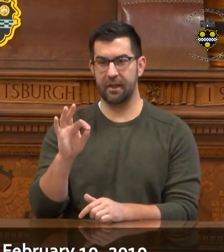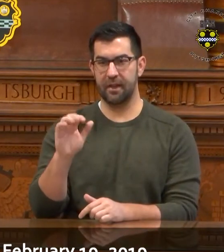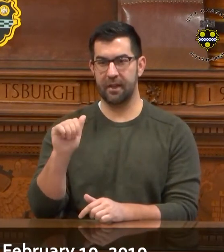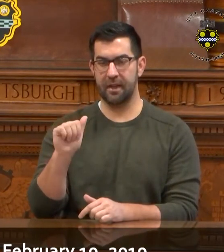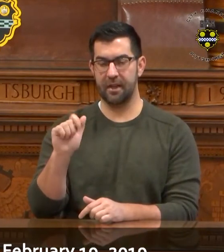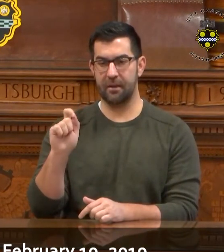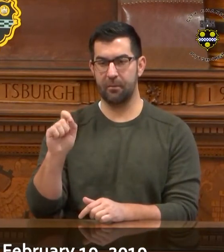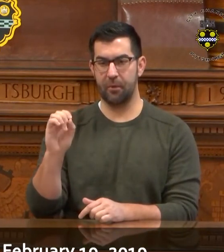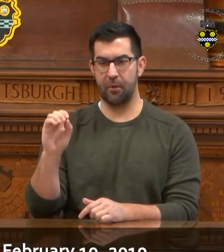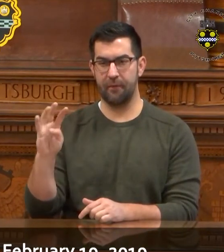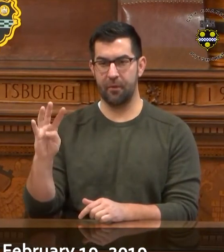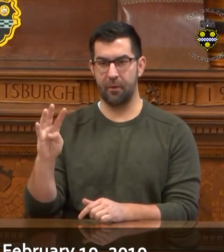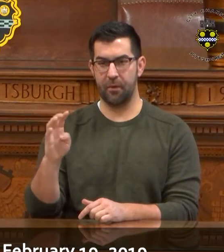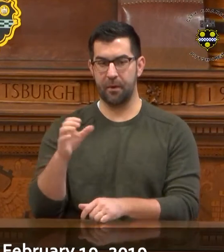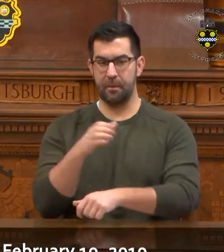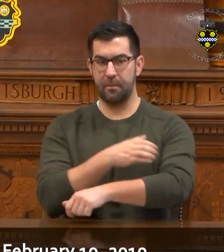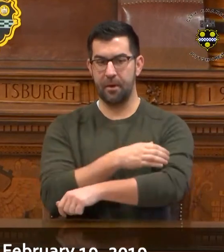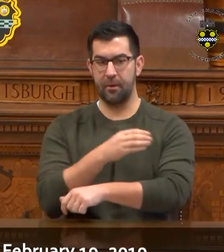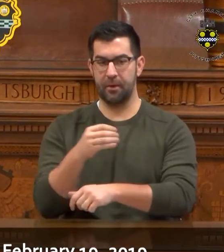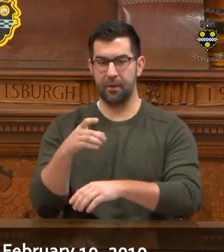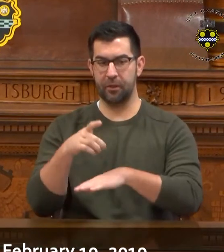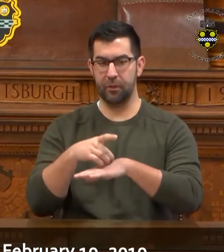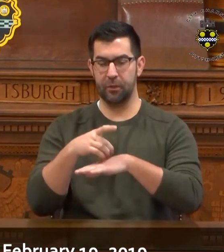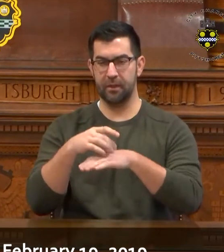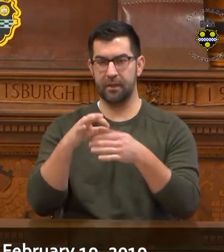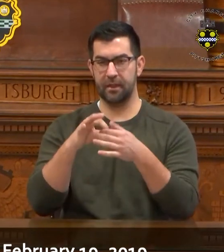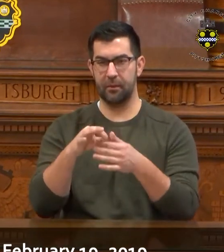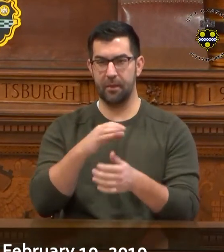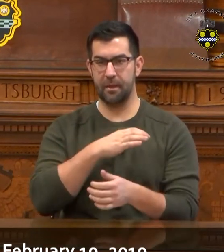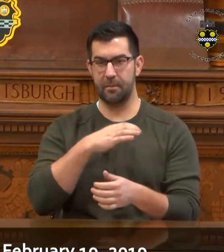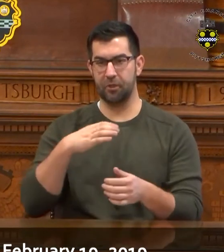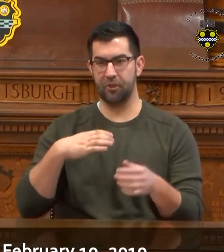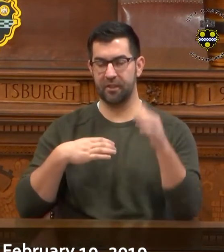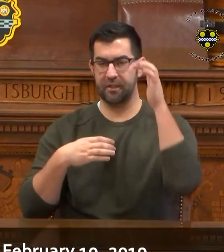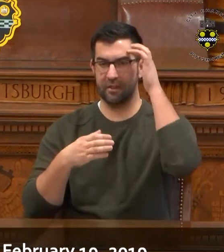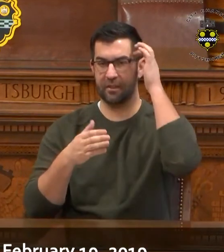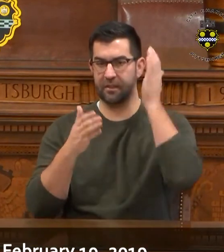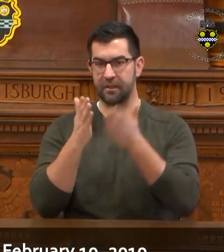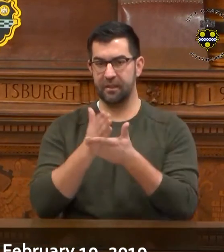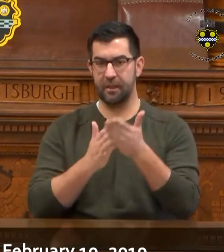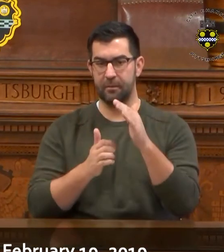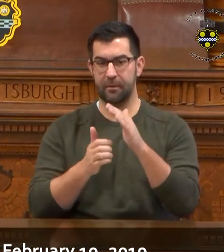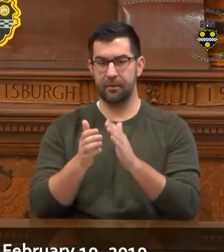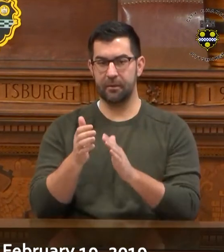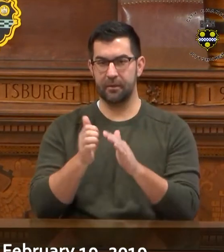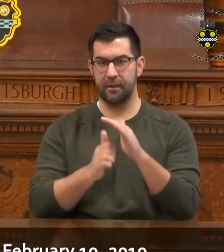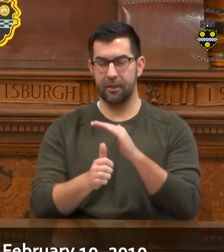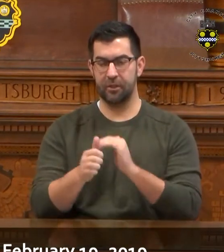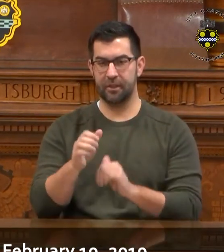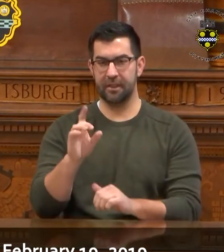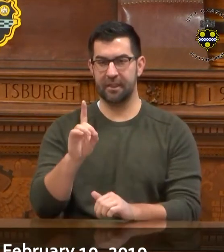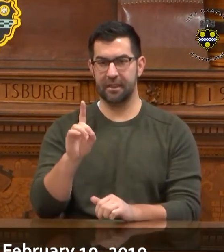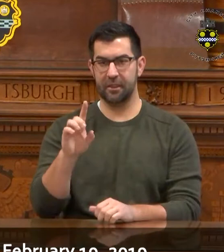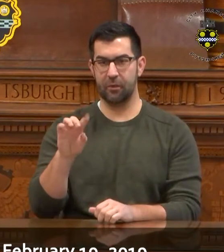179A.04, Powers and Duties of the Commission, Subsection D,